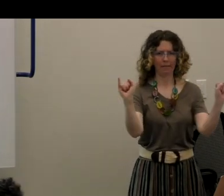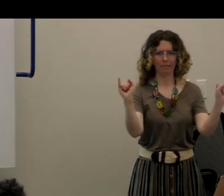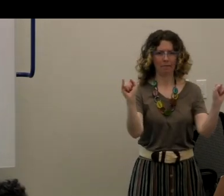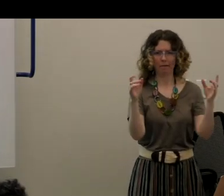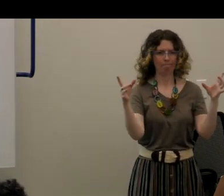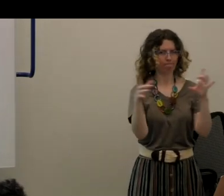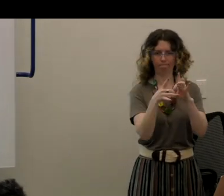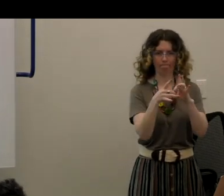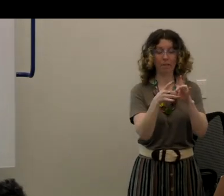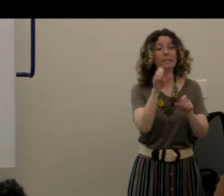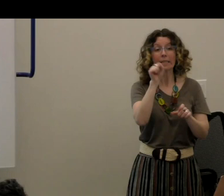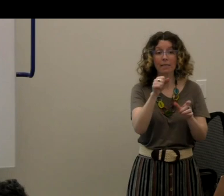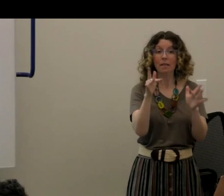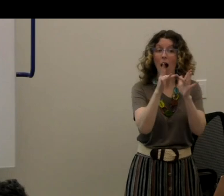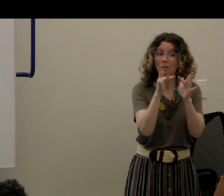has evolved